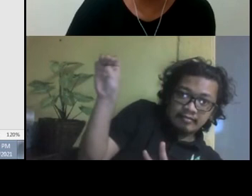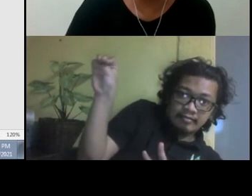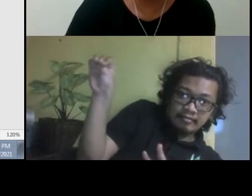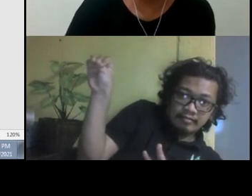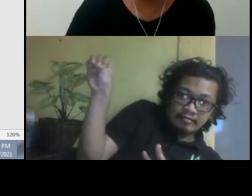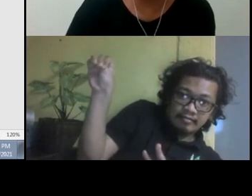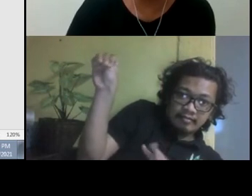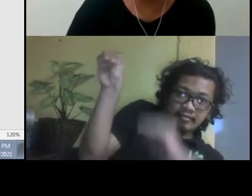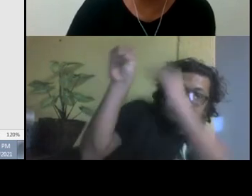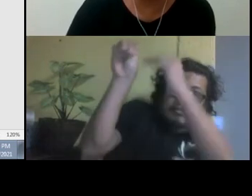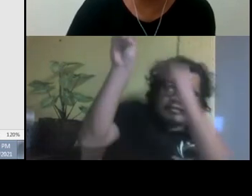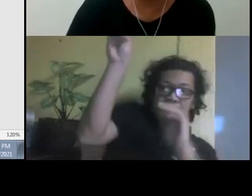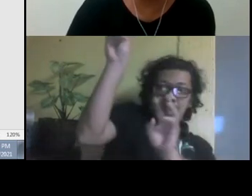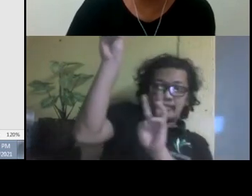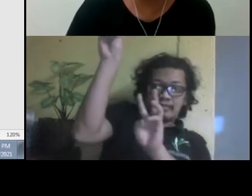So,